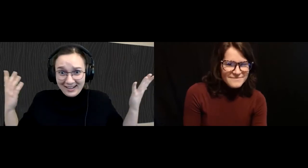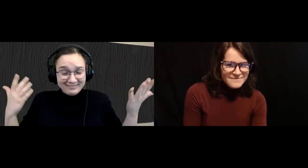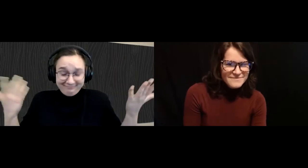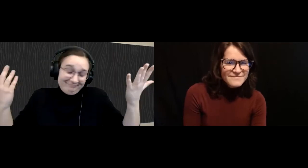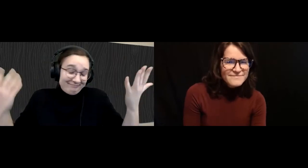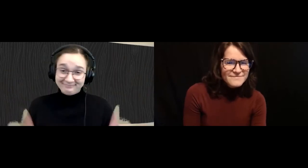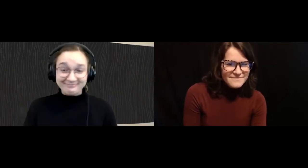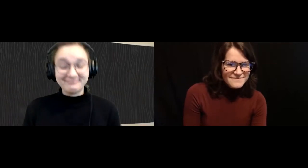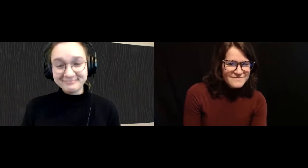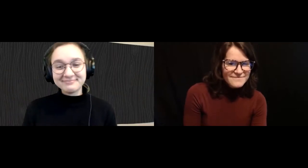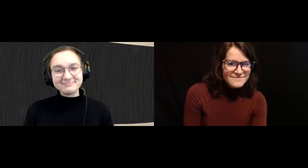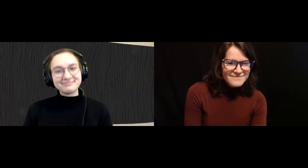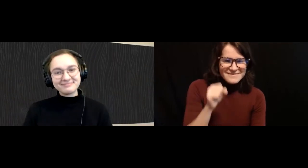matched anyone.